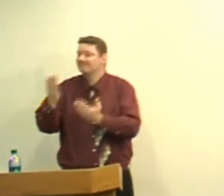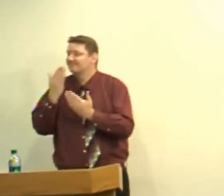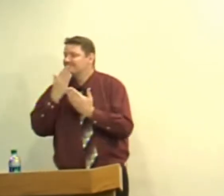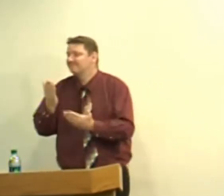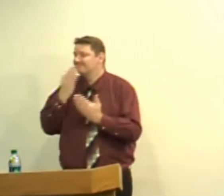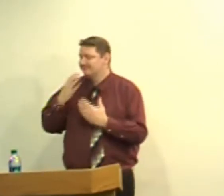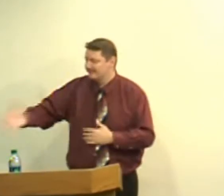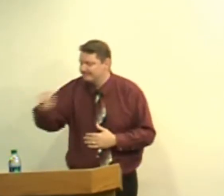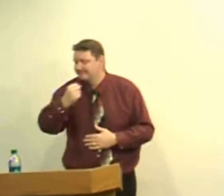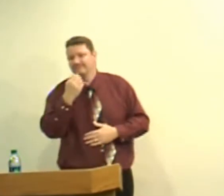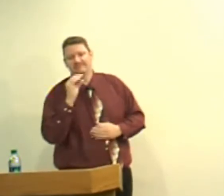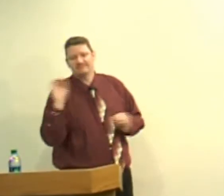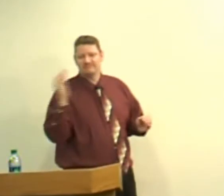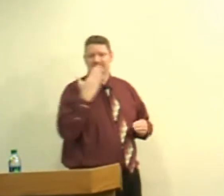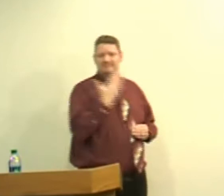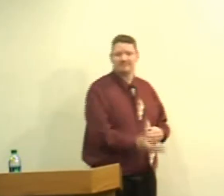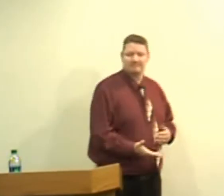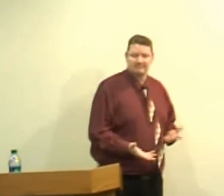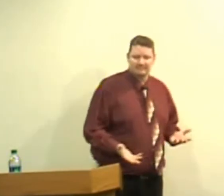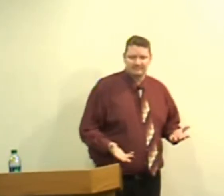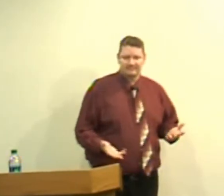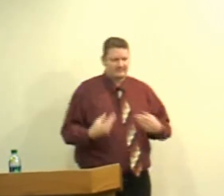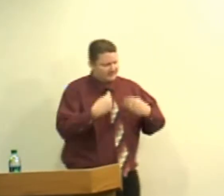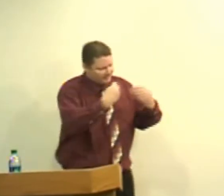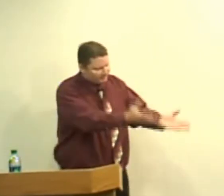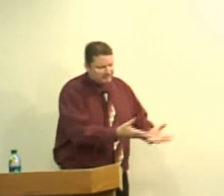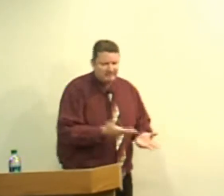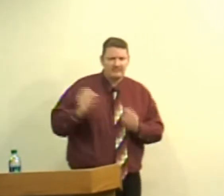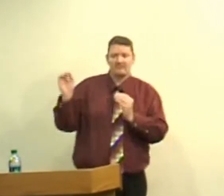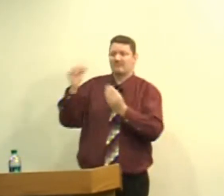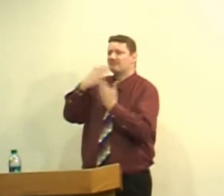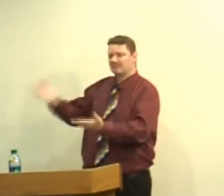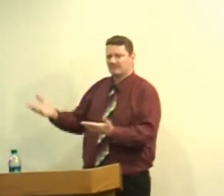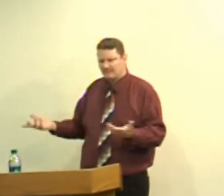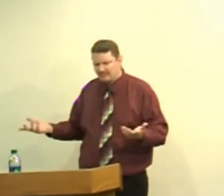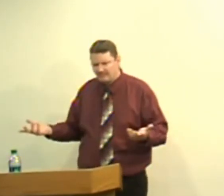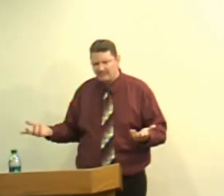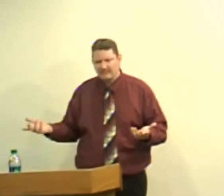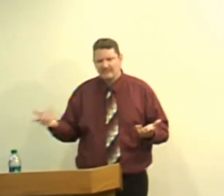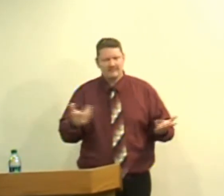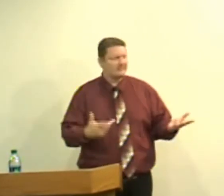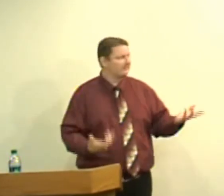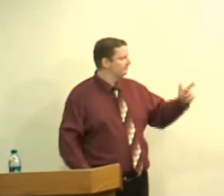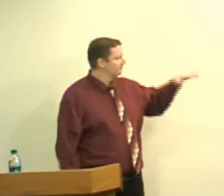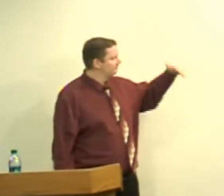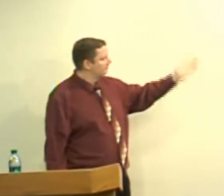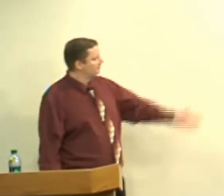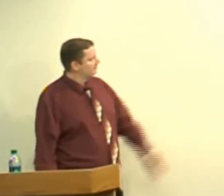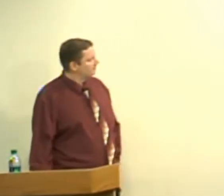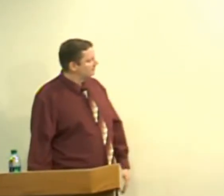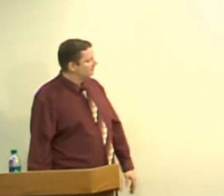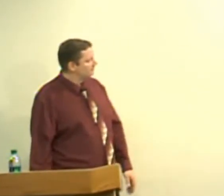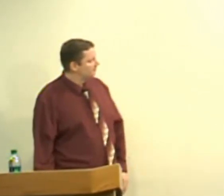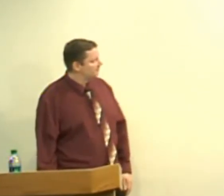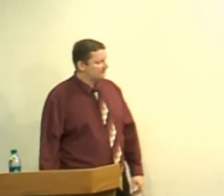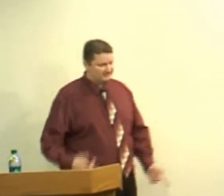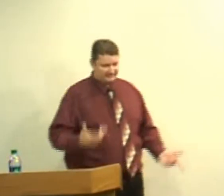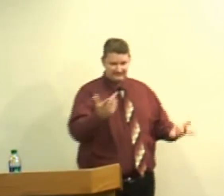And people who are ungrateful for the things that they have, the things that they always have, and they don't thank others for them.